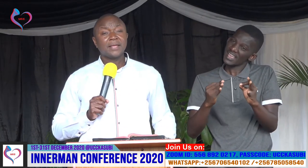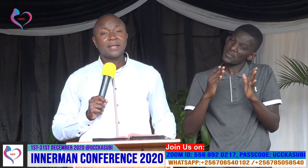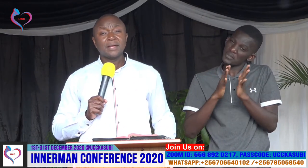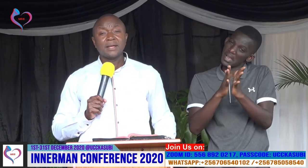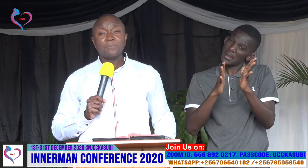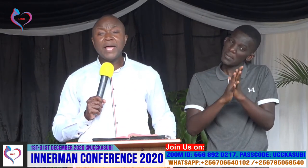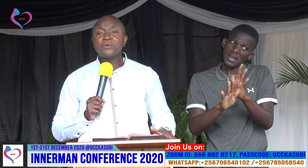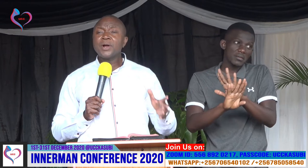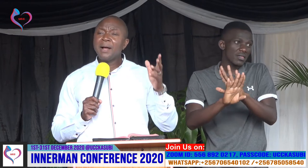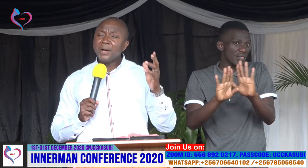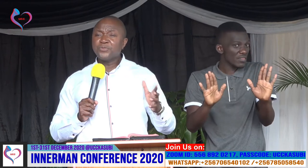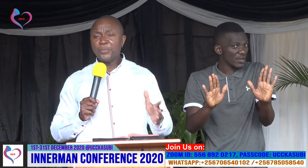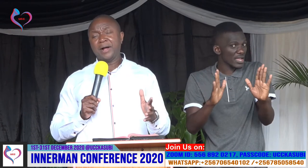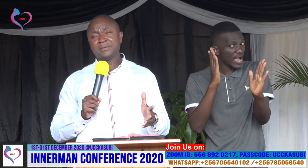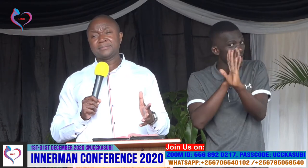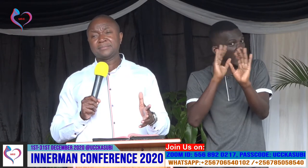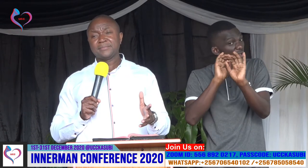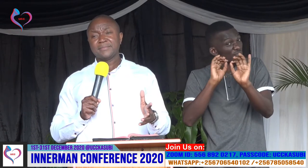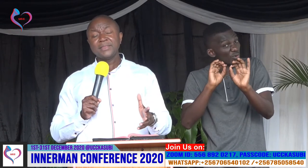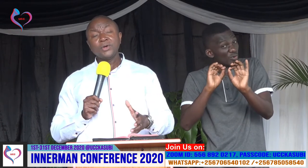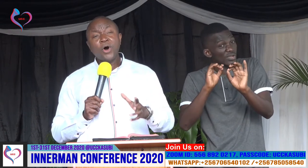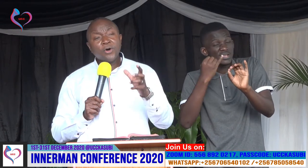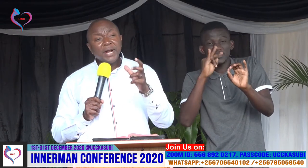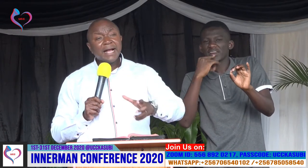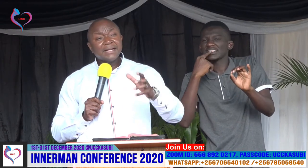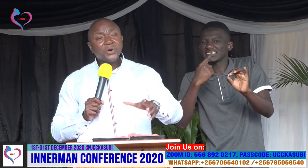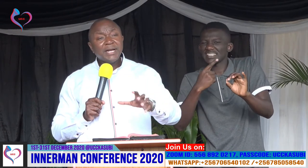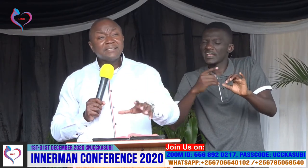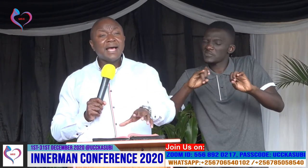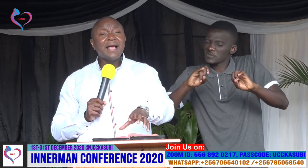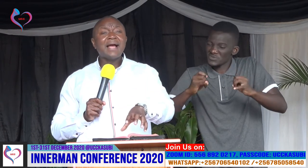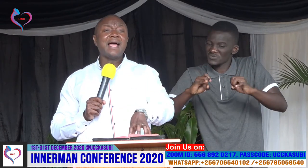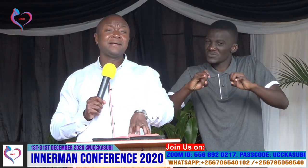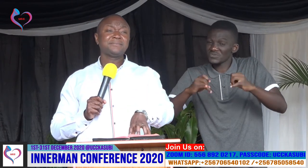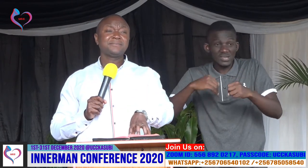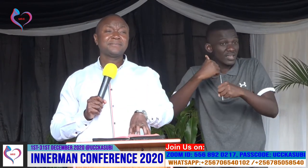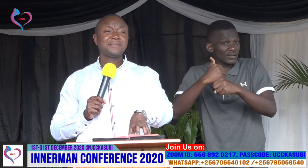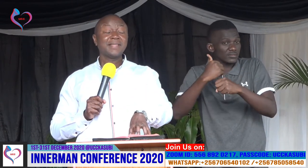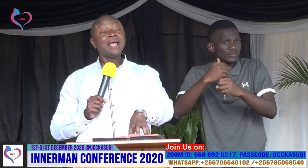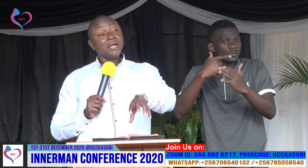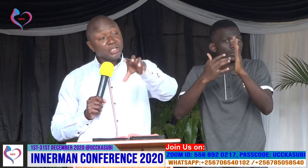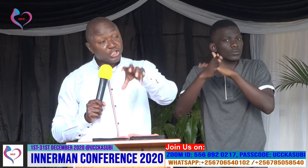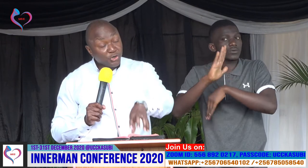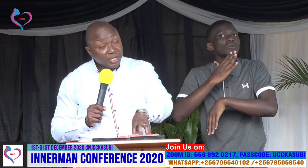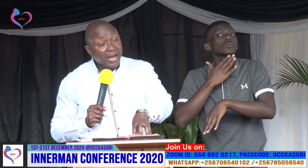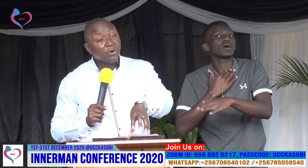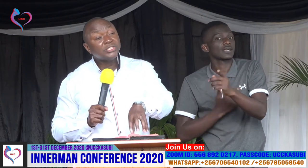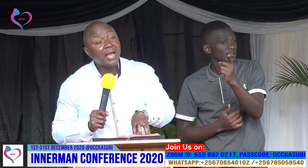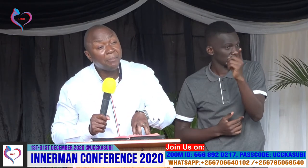things that are meant to be. If I tell you to try and do what the Lord